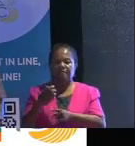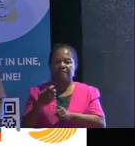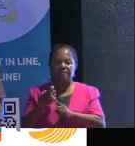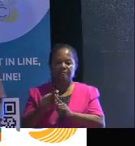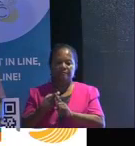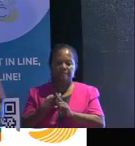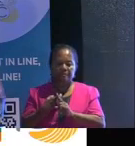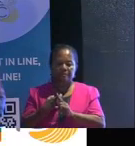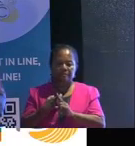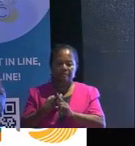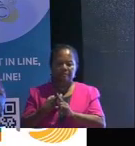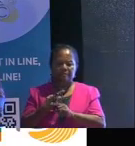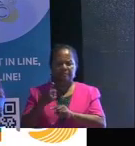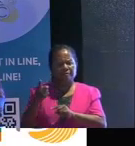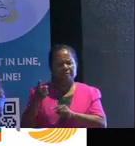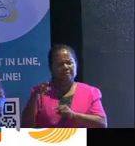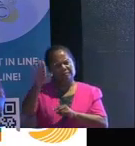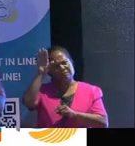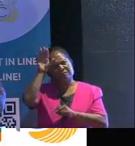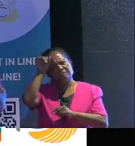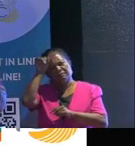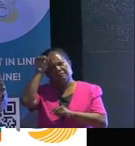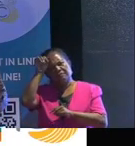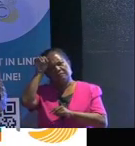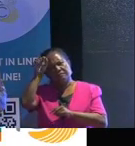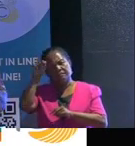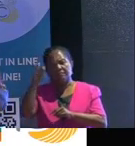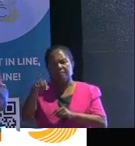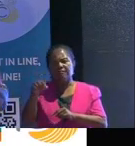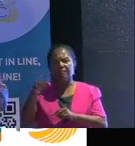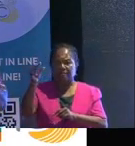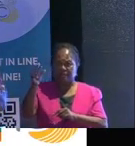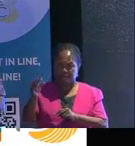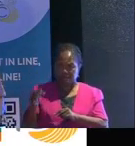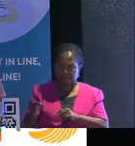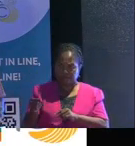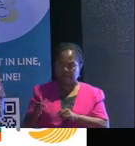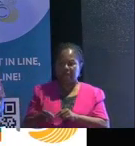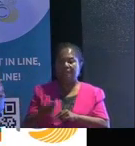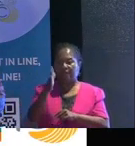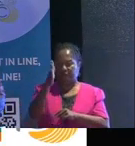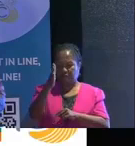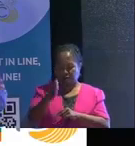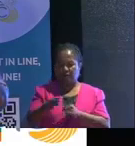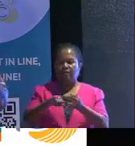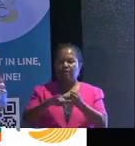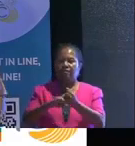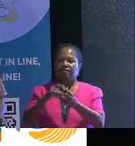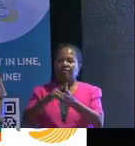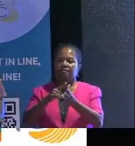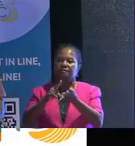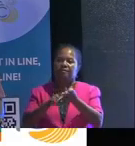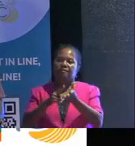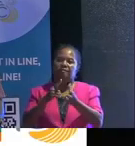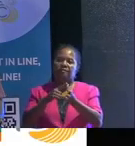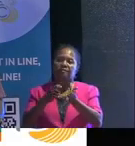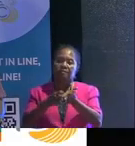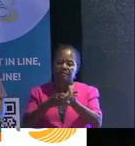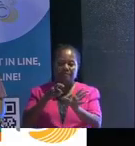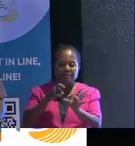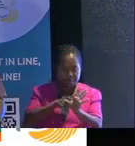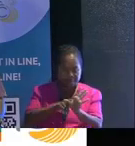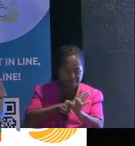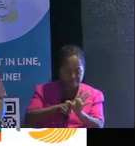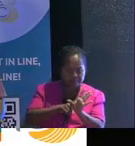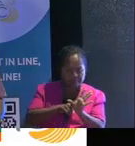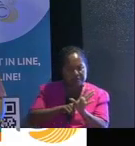must always remember that this person, his normal salary, he or her normal salary. In this case,